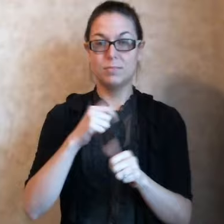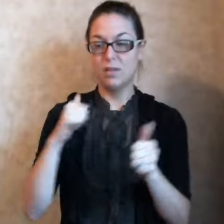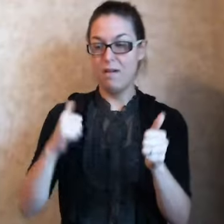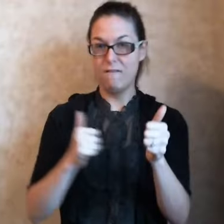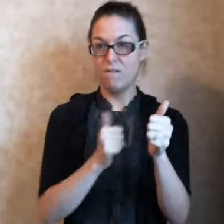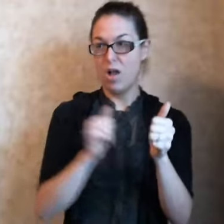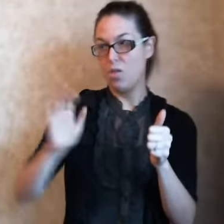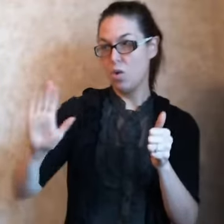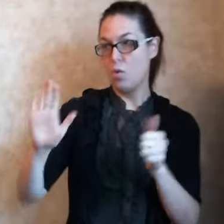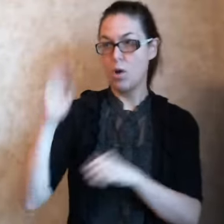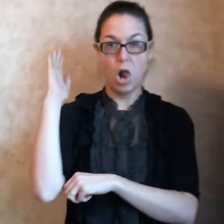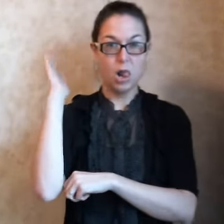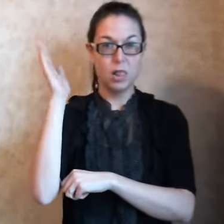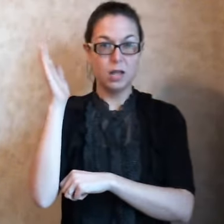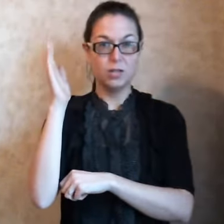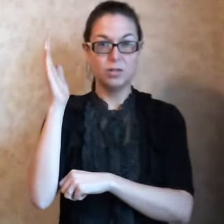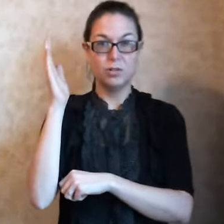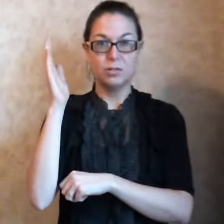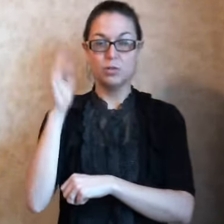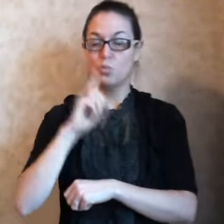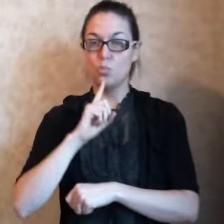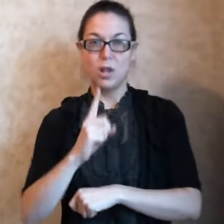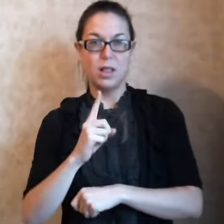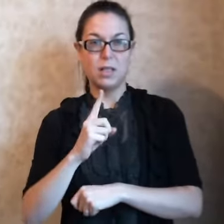slow, almost like a robot. So,